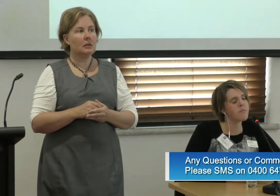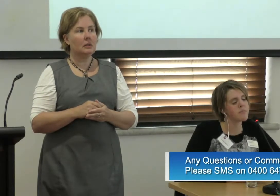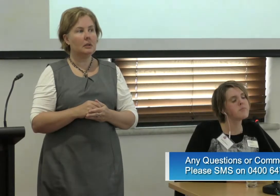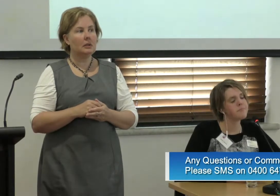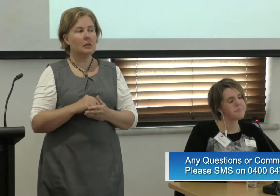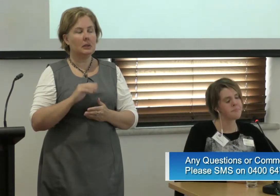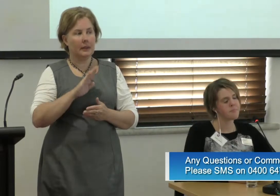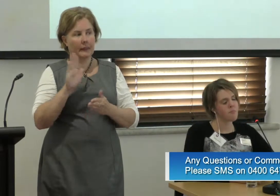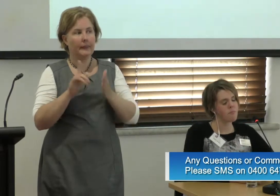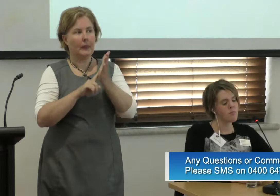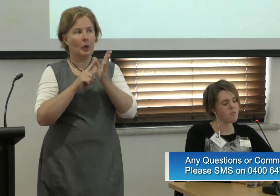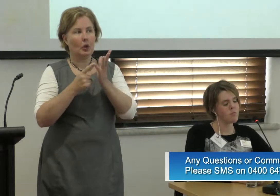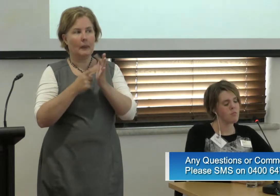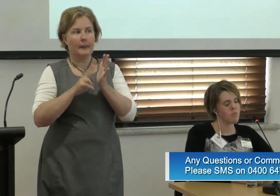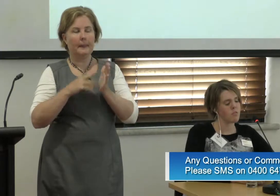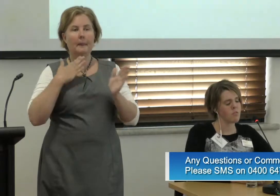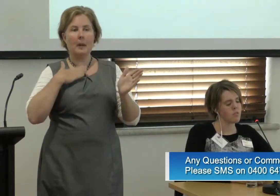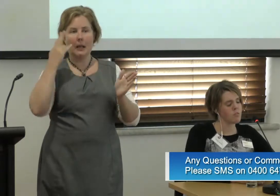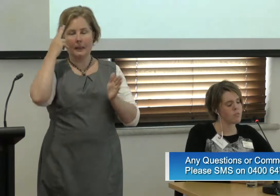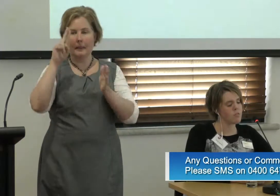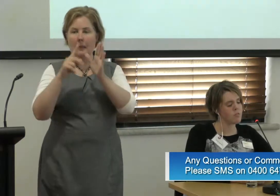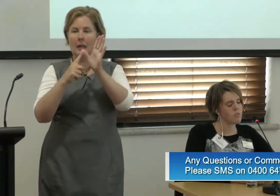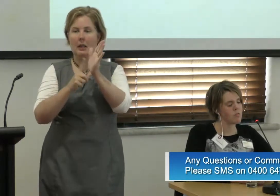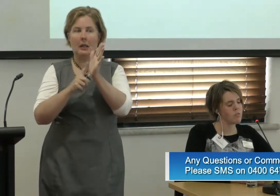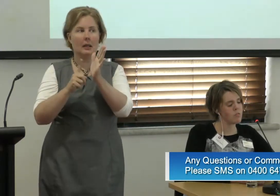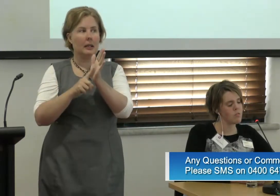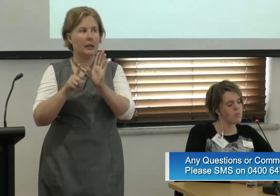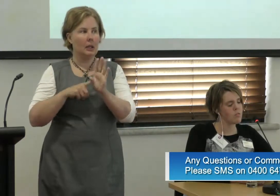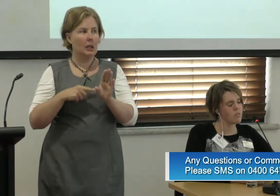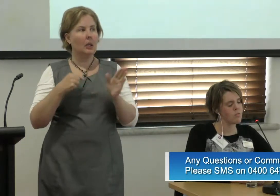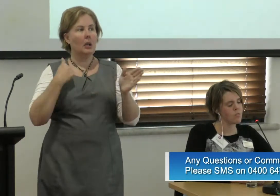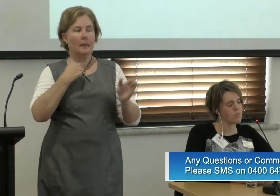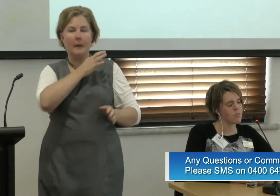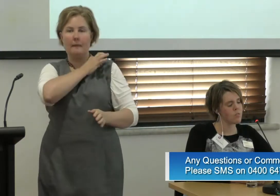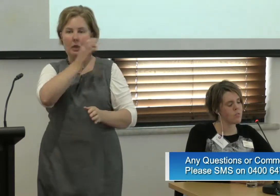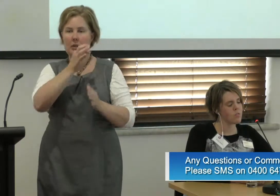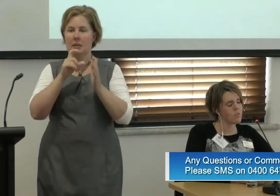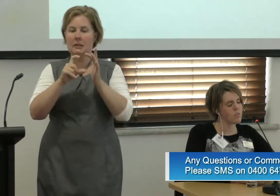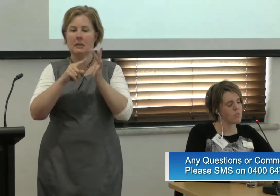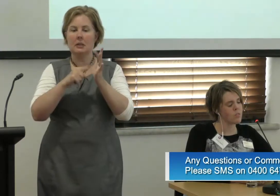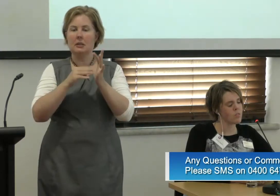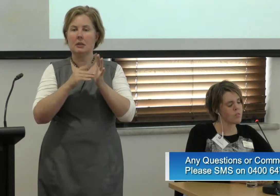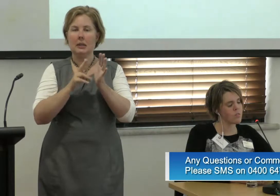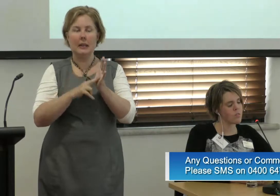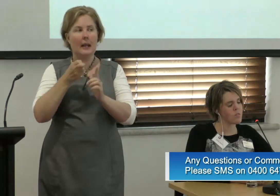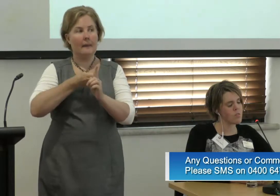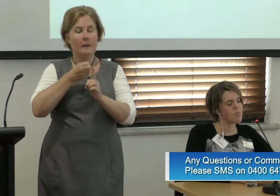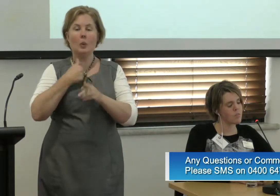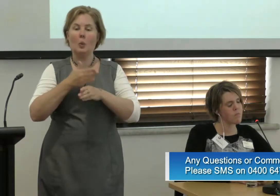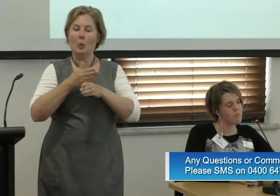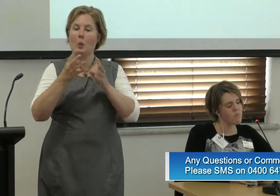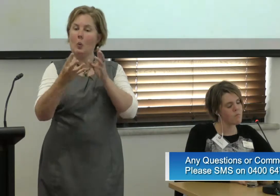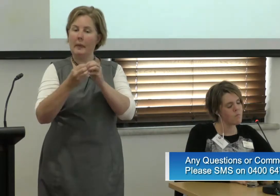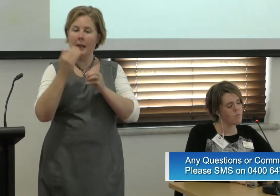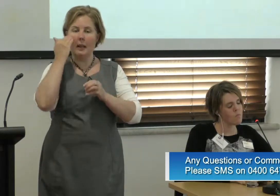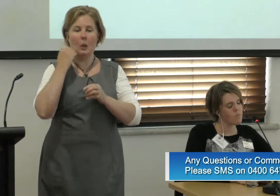Hi Lauren, my name's Ali. I'm a volunteer citizen advocate and I work with a lady with an intellectual disability